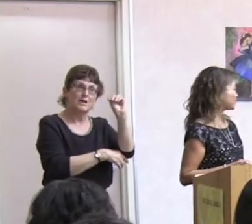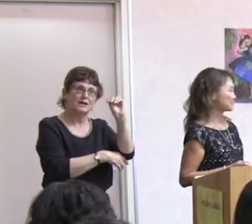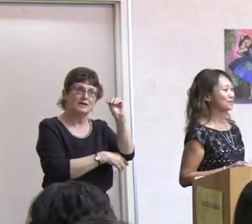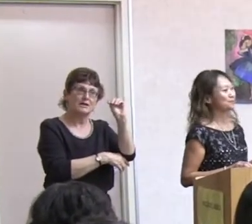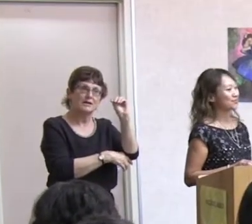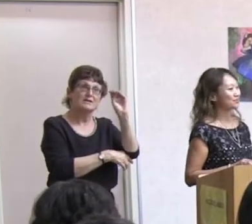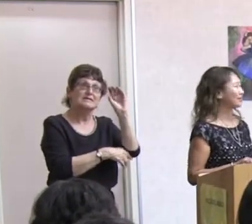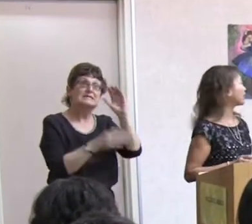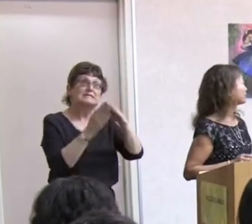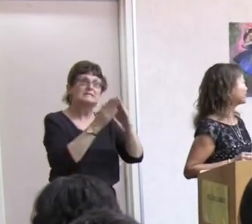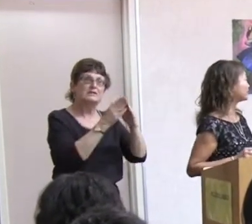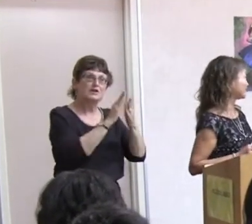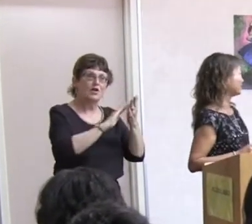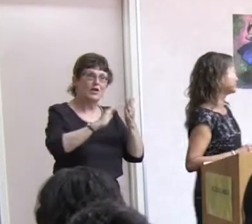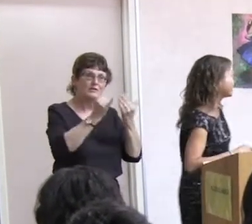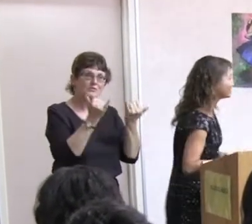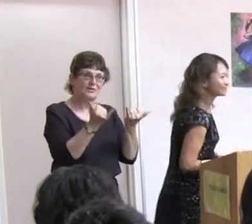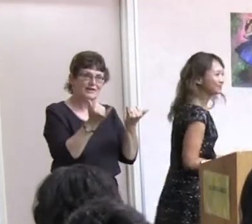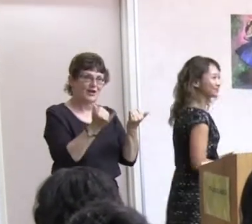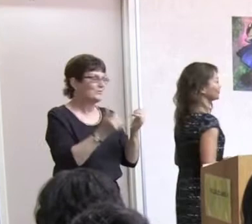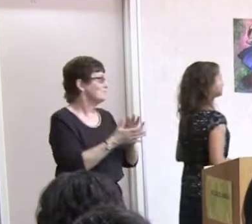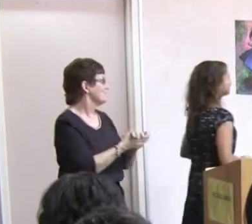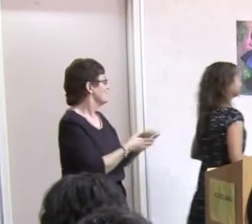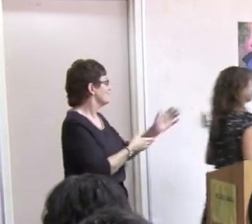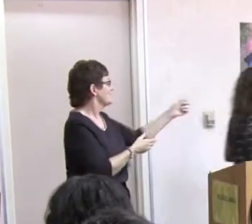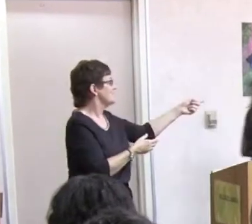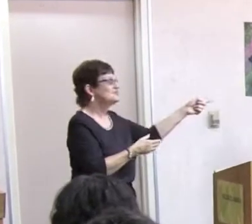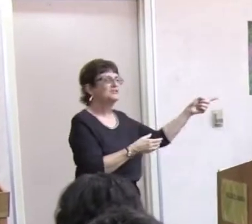of this special academy.